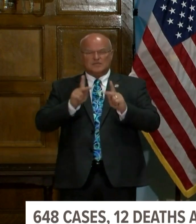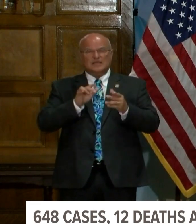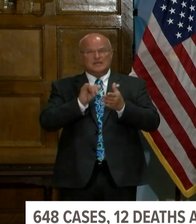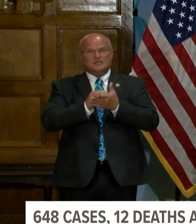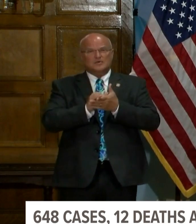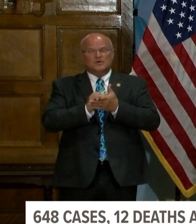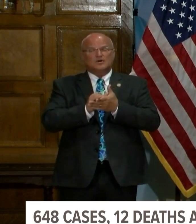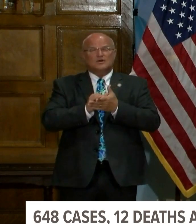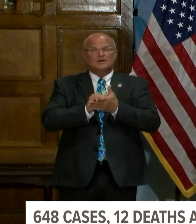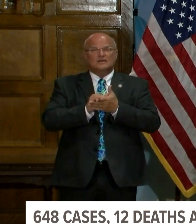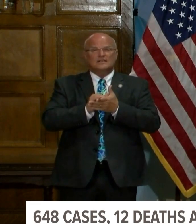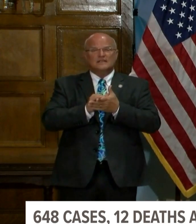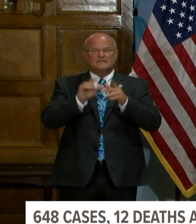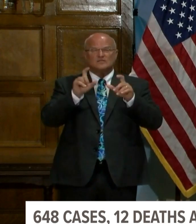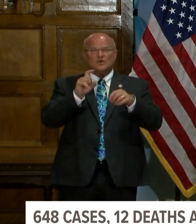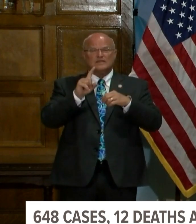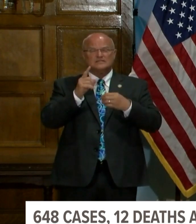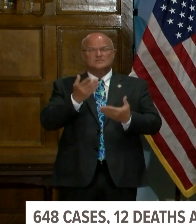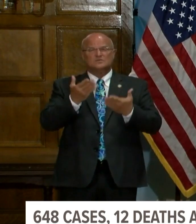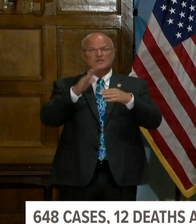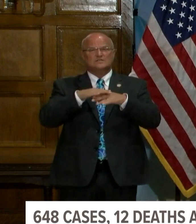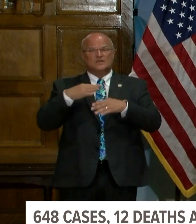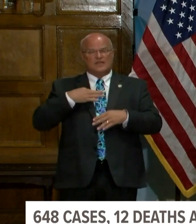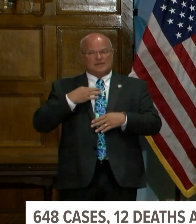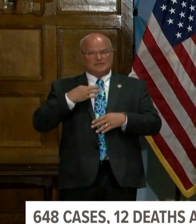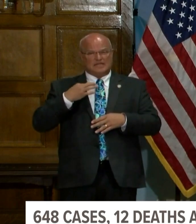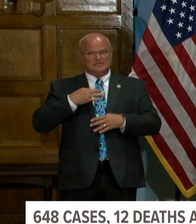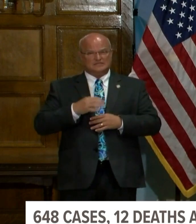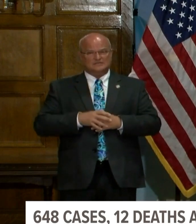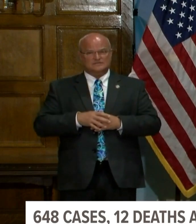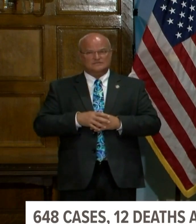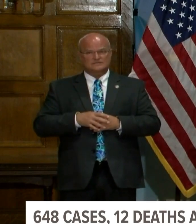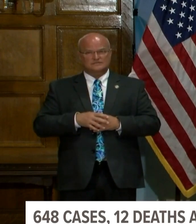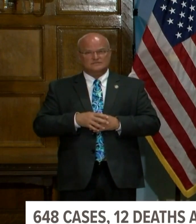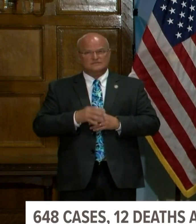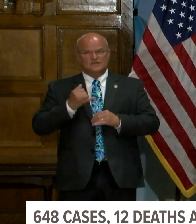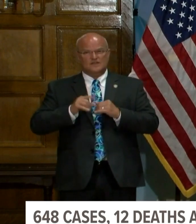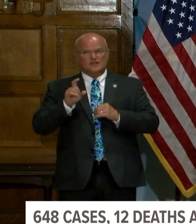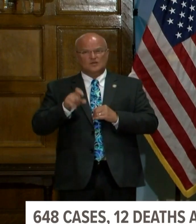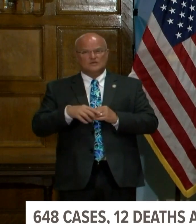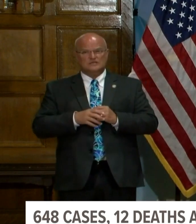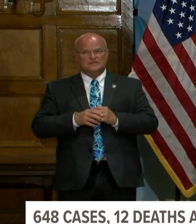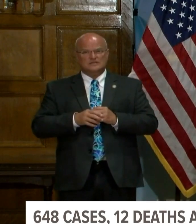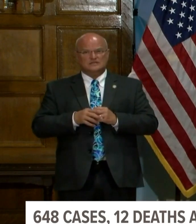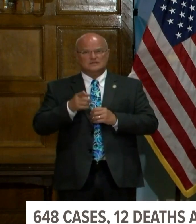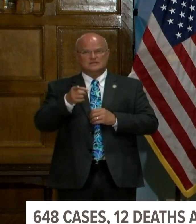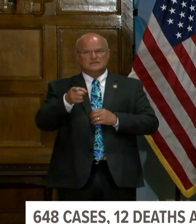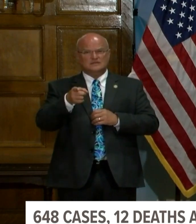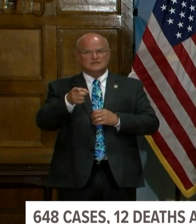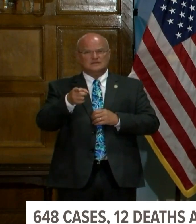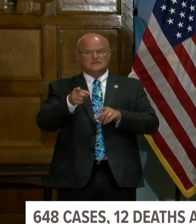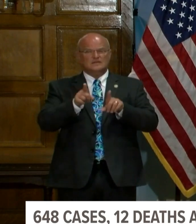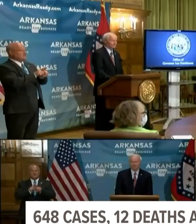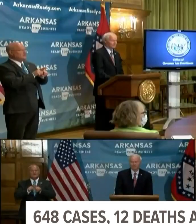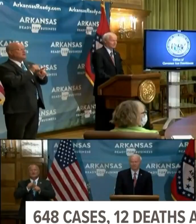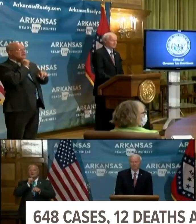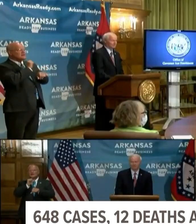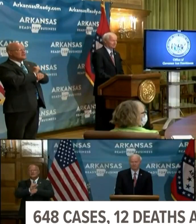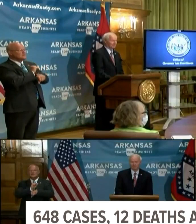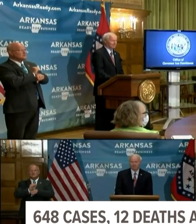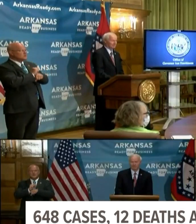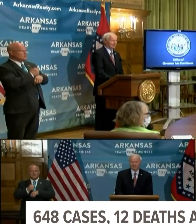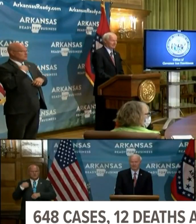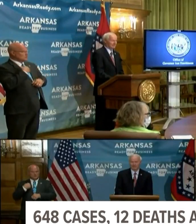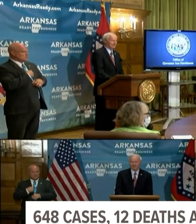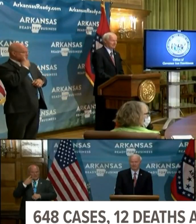that have questions raised on their applications. Final question. I guess also too in regards to unemployment, did